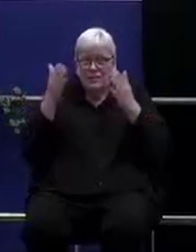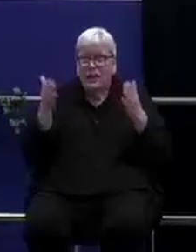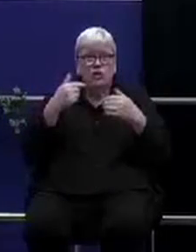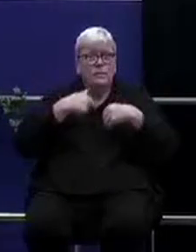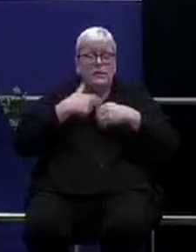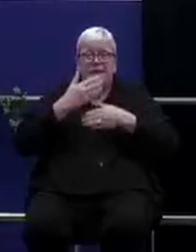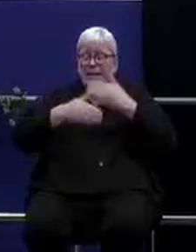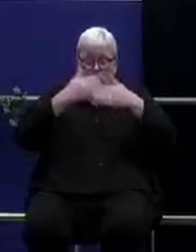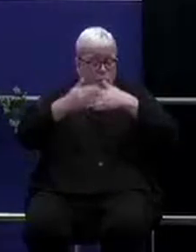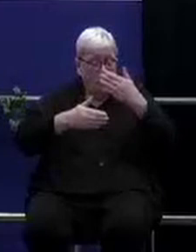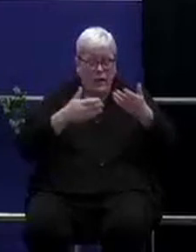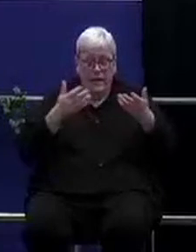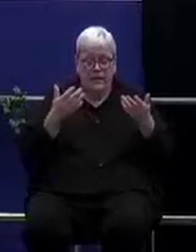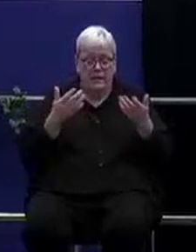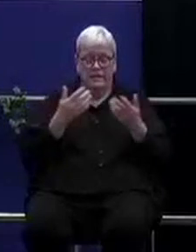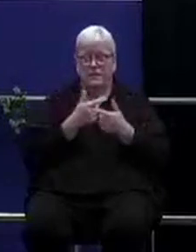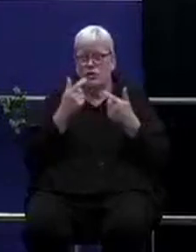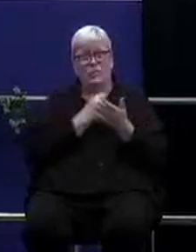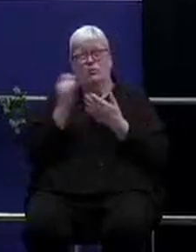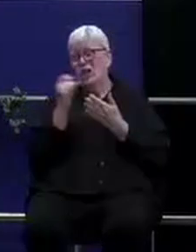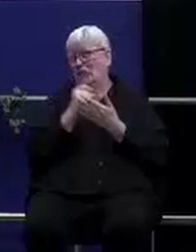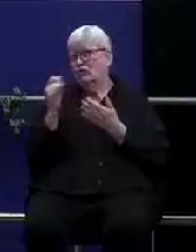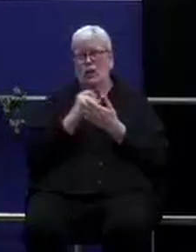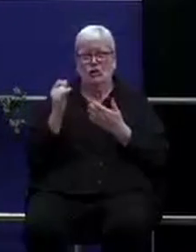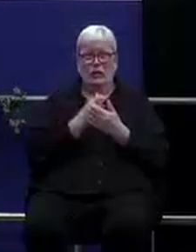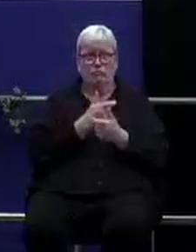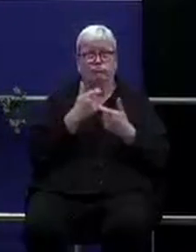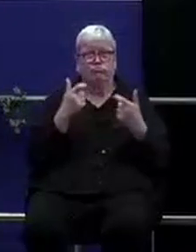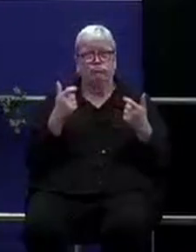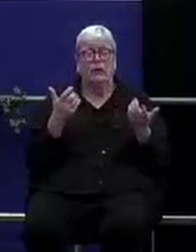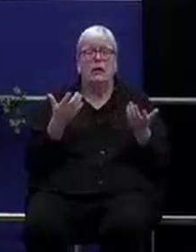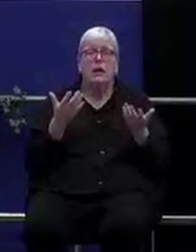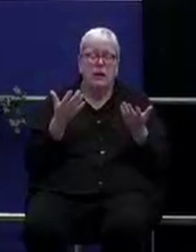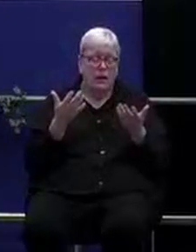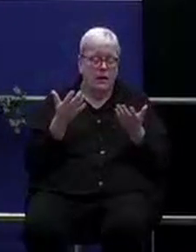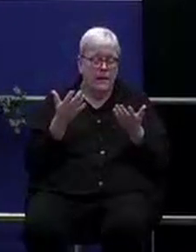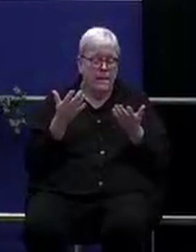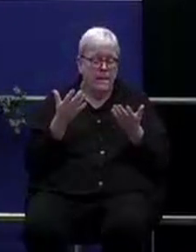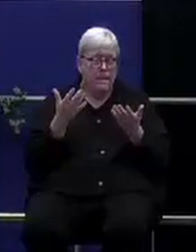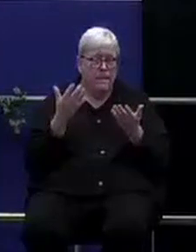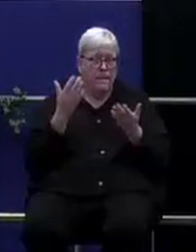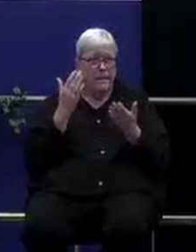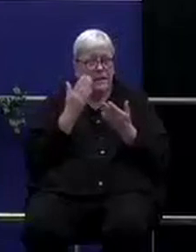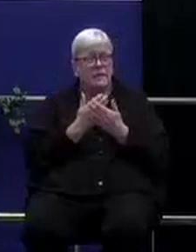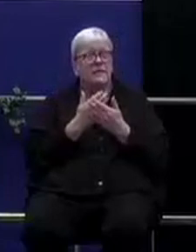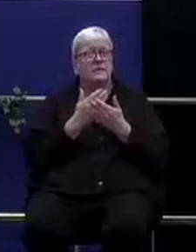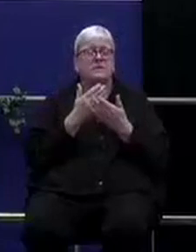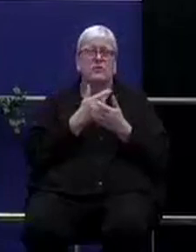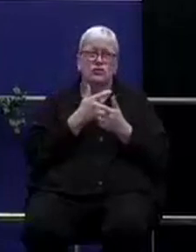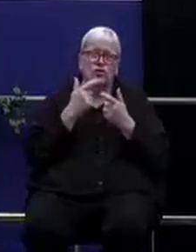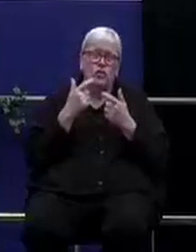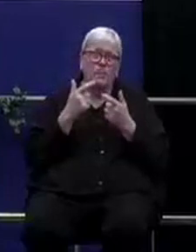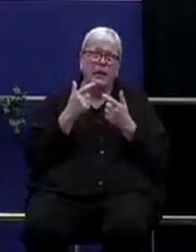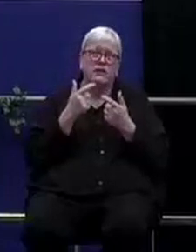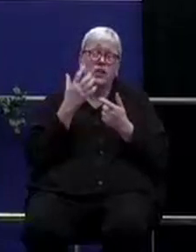you think, because there's so much rejection, like so much. Maybe we don't talk about rejection enough, but there's so much. So you have to